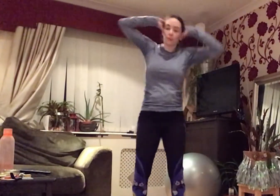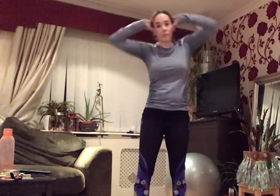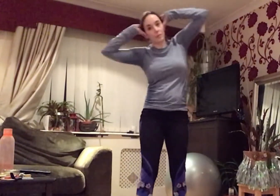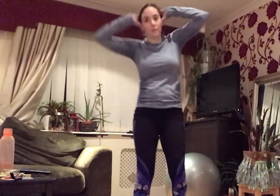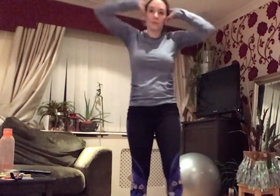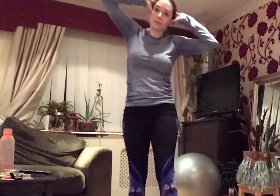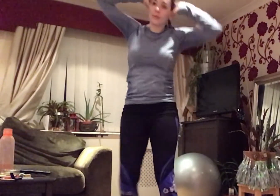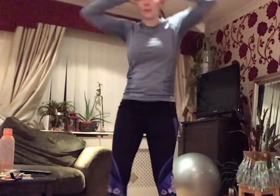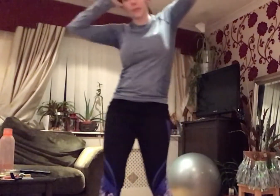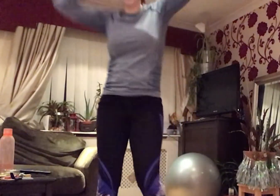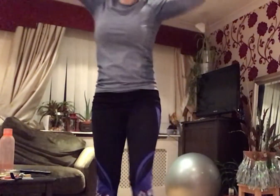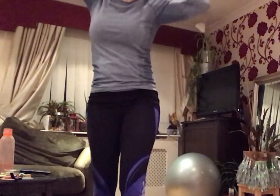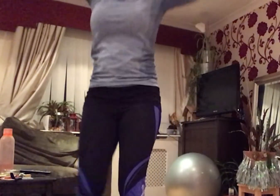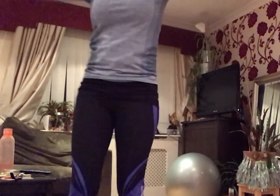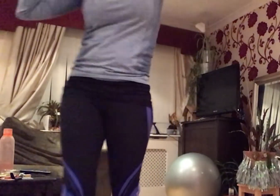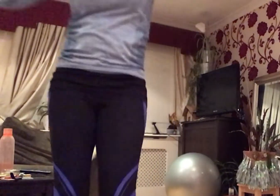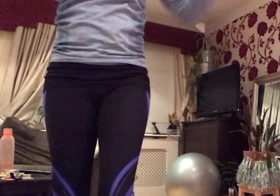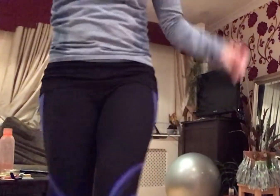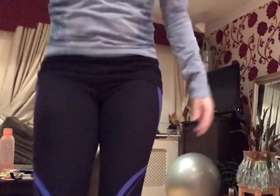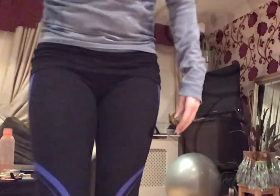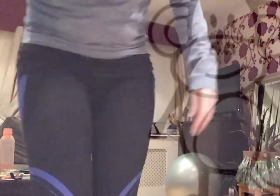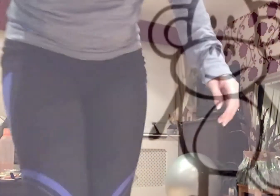If anyone has or wants to play Siege or